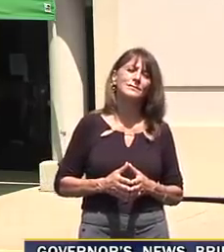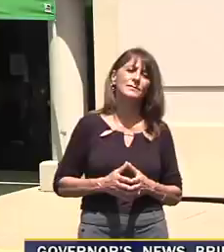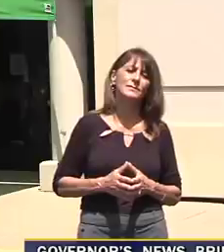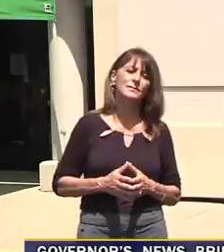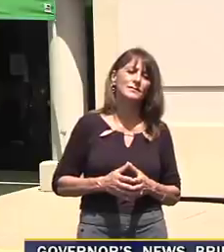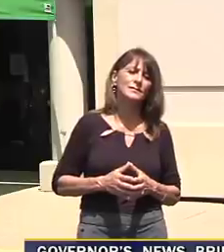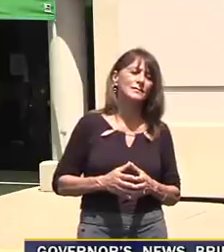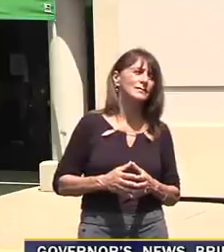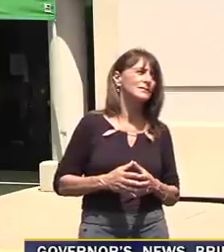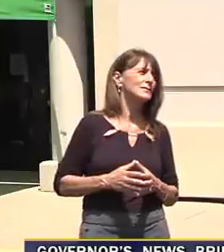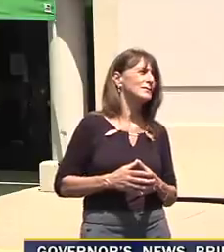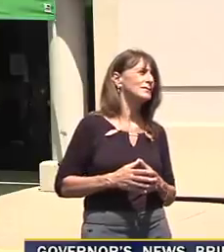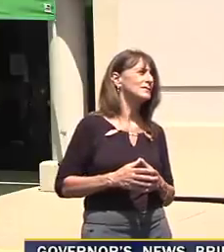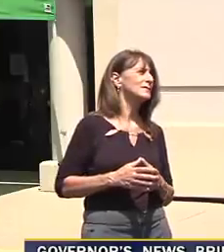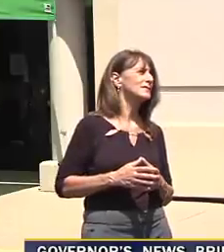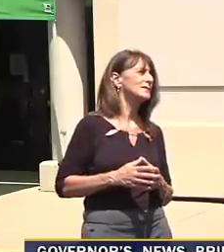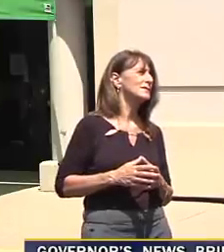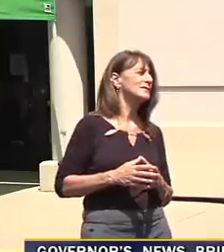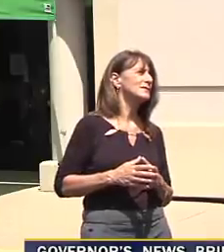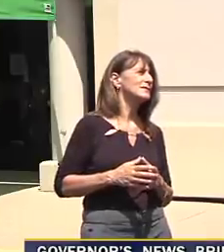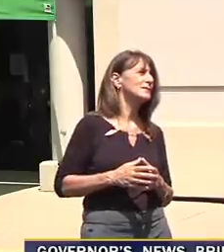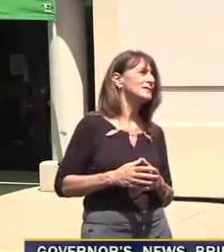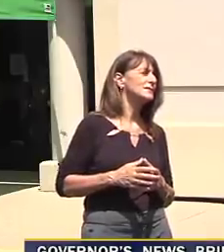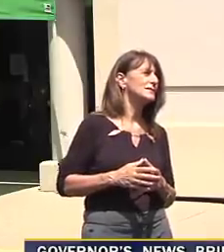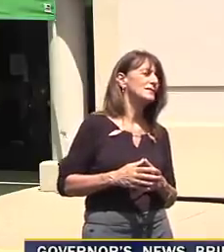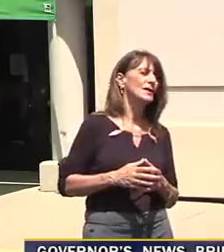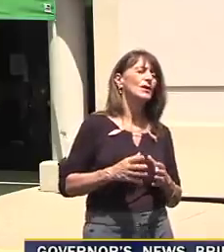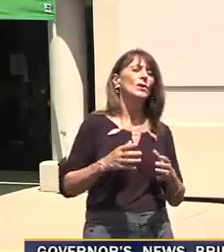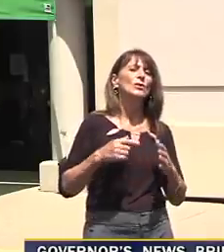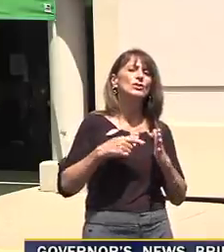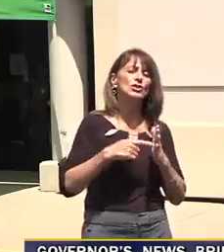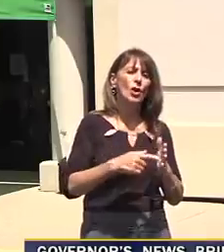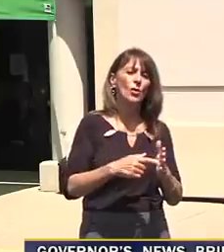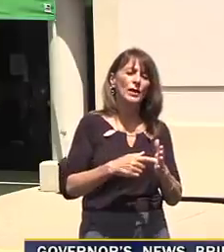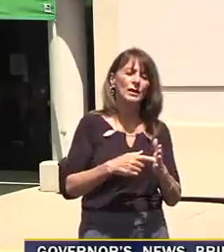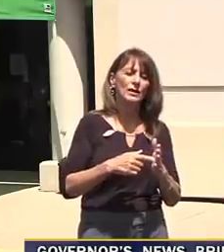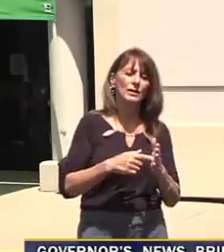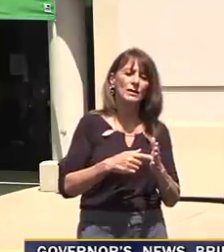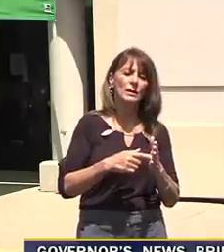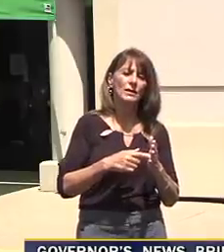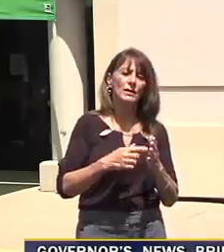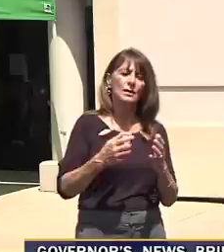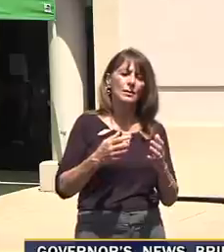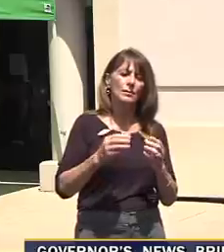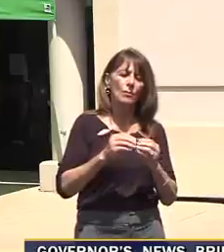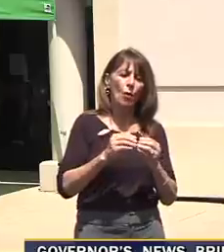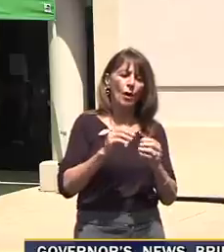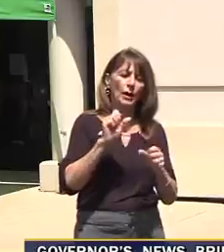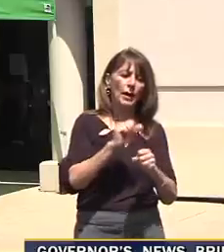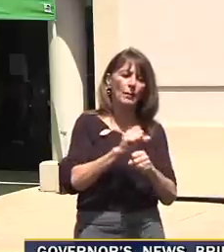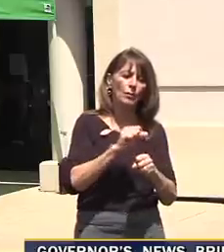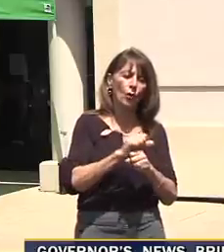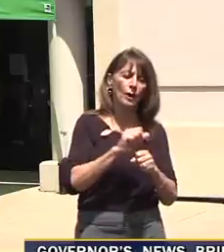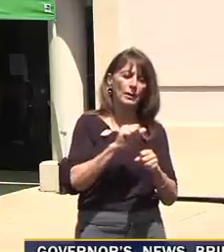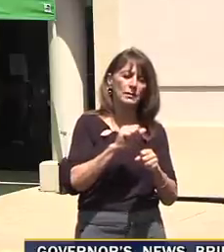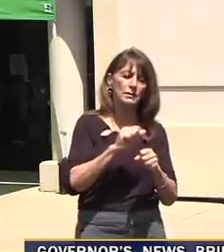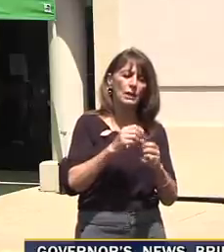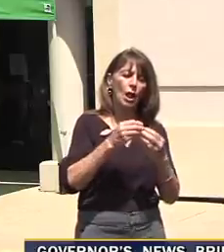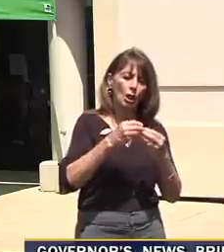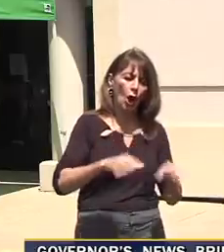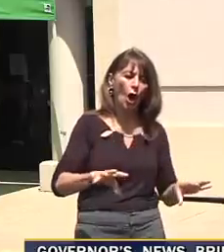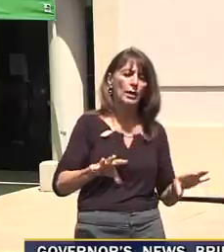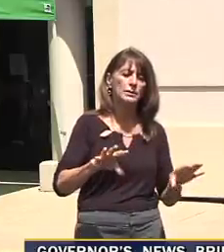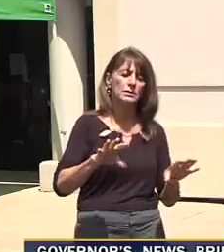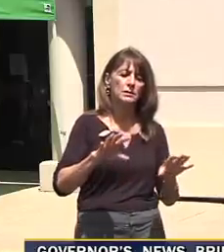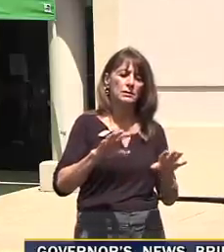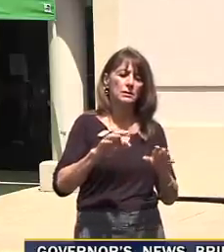25,000, I think 200 jobs overall, 30,500 jobs gained in the private sector,